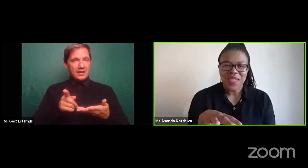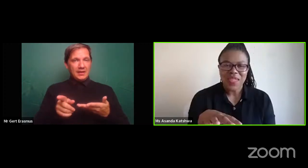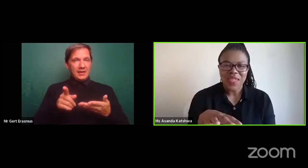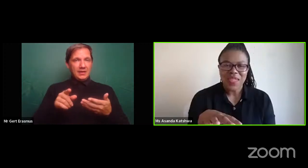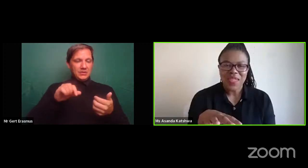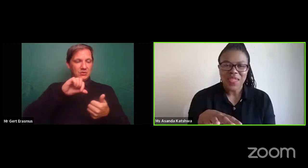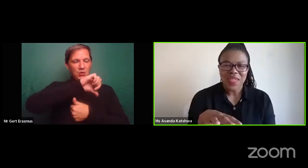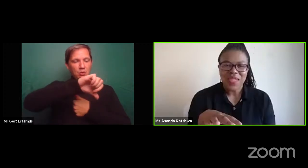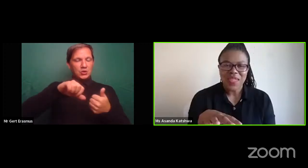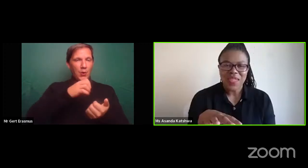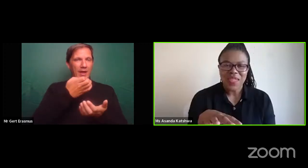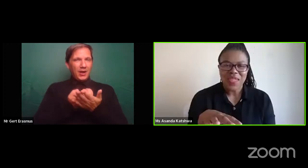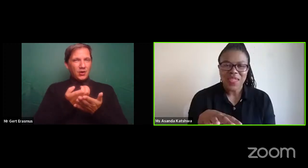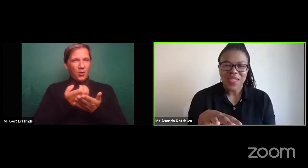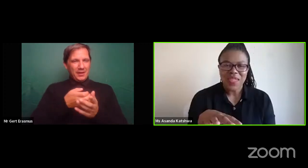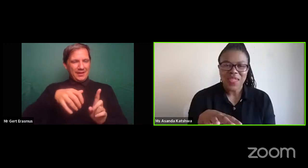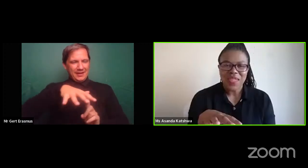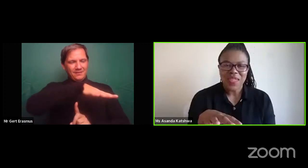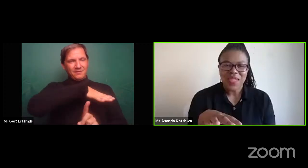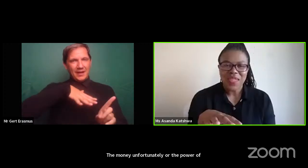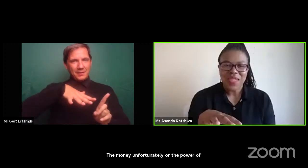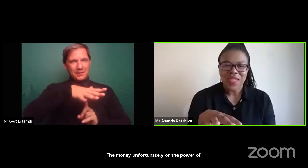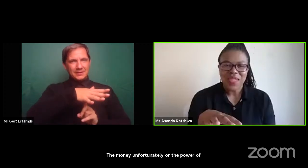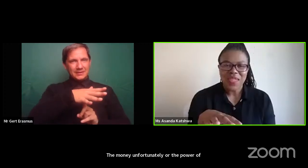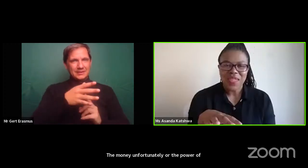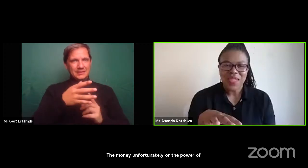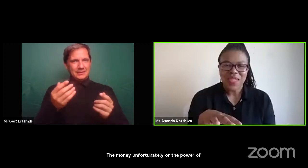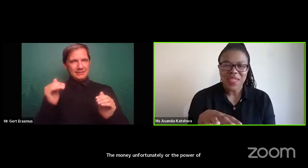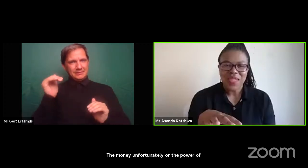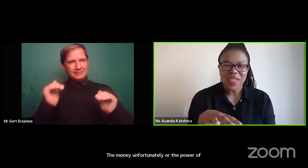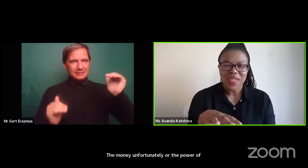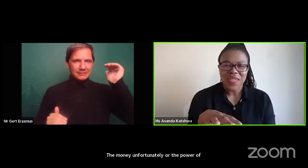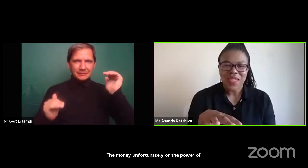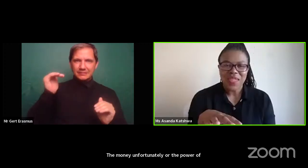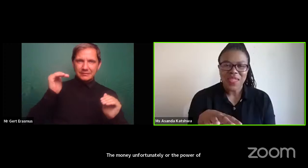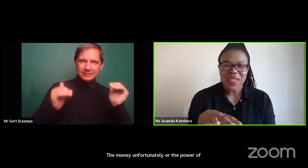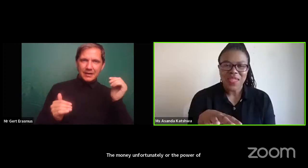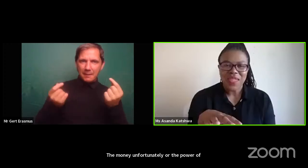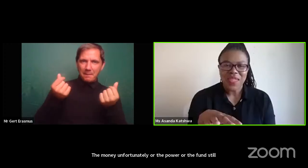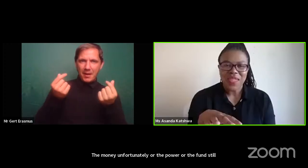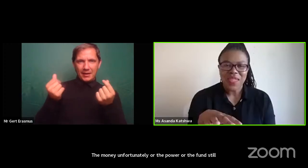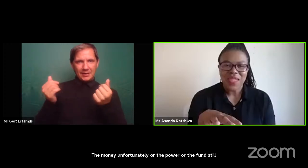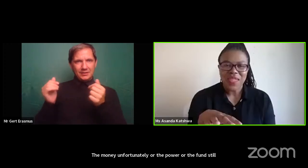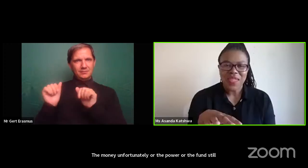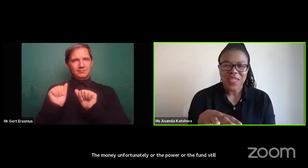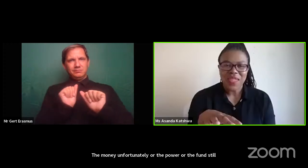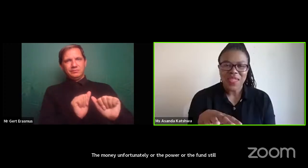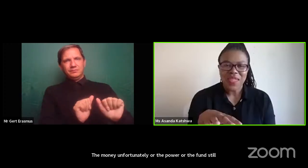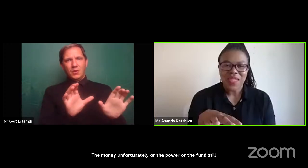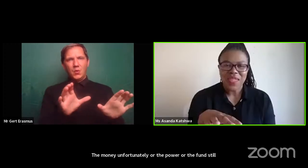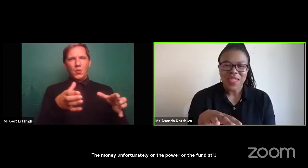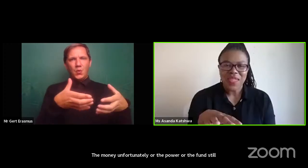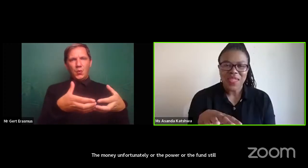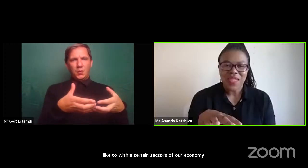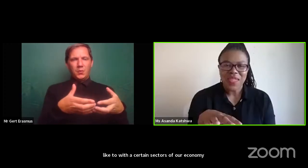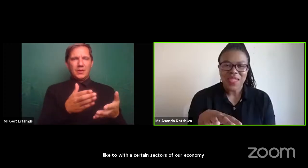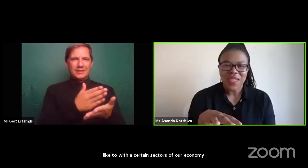The money, unfortunately, or the power or the fund still lies with certain sectors of